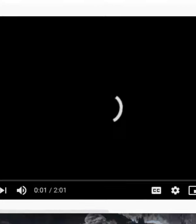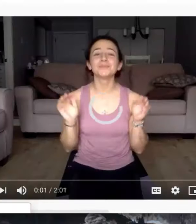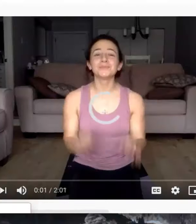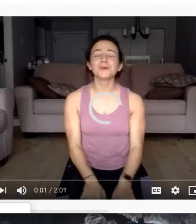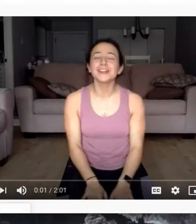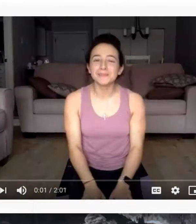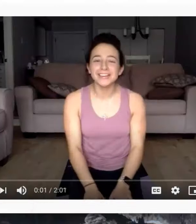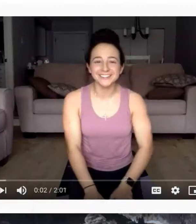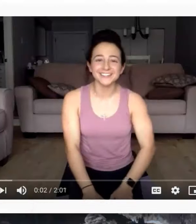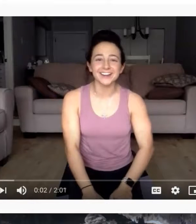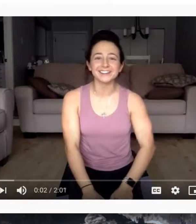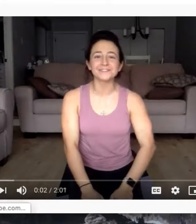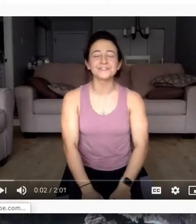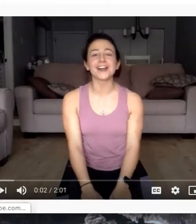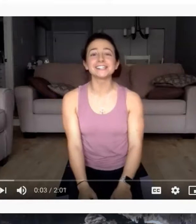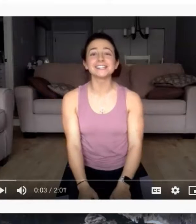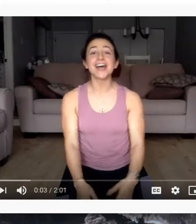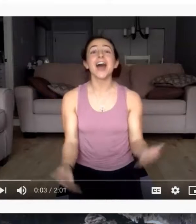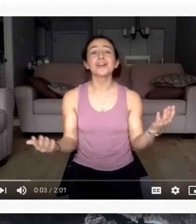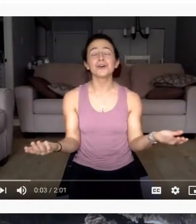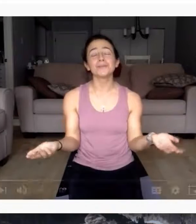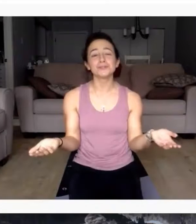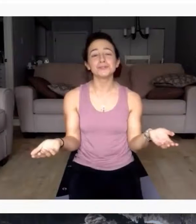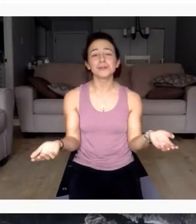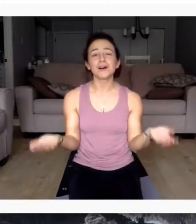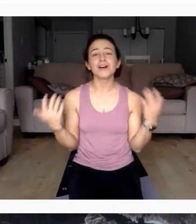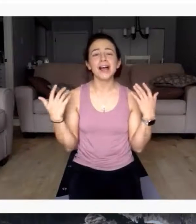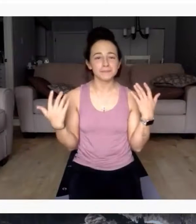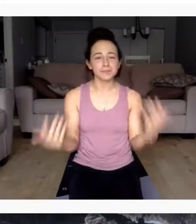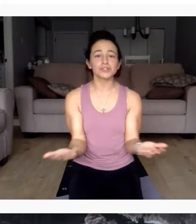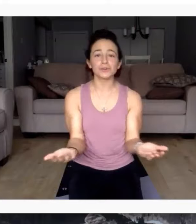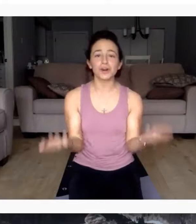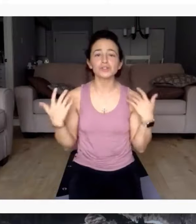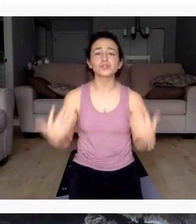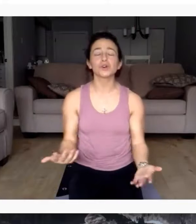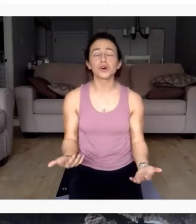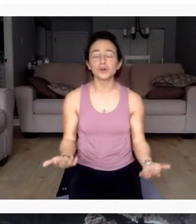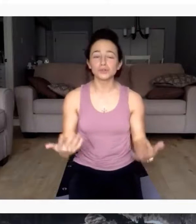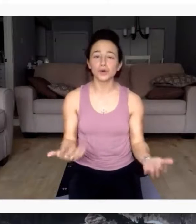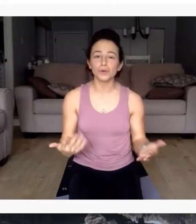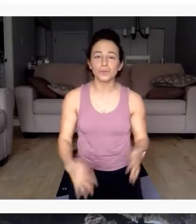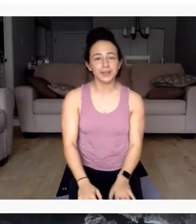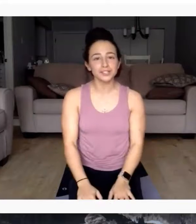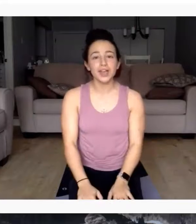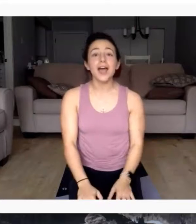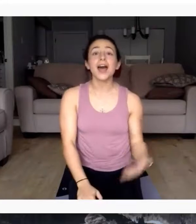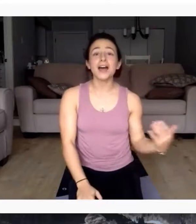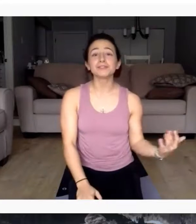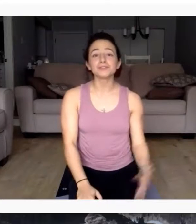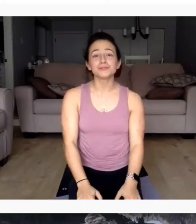Good morning, my kindergarten friends. I hope you're doing well. I miss you all so much. I'm going to do a